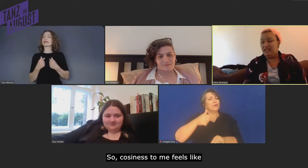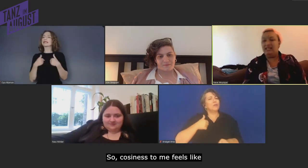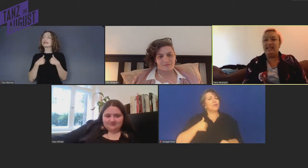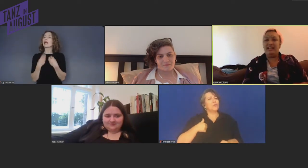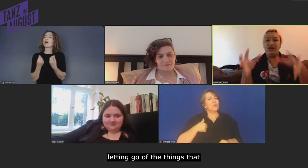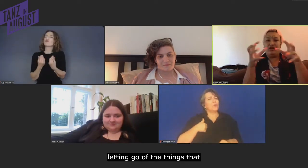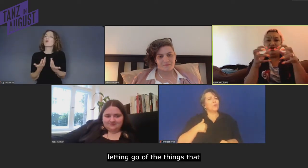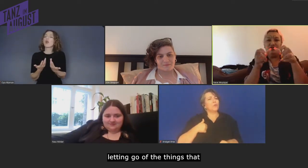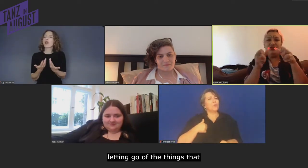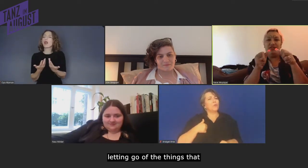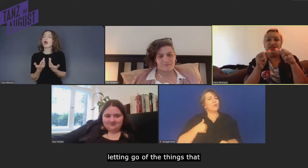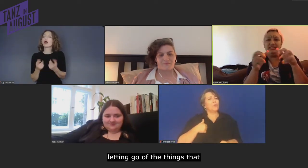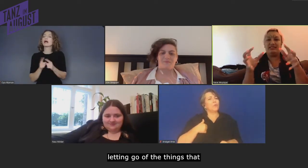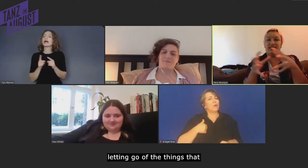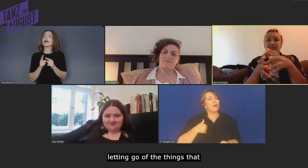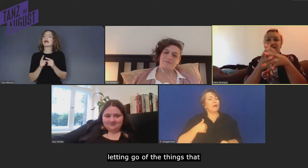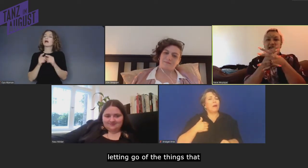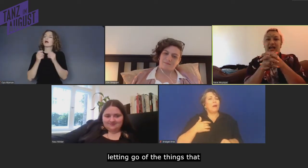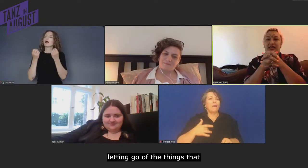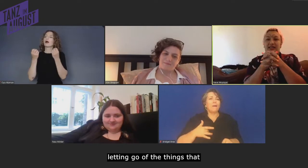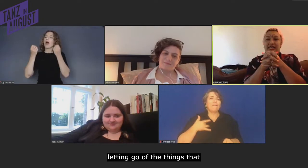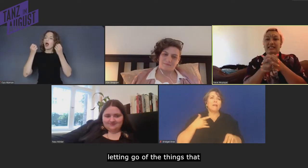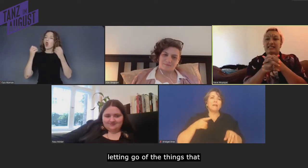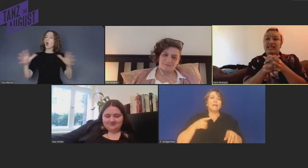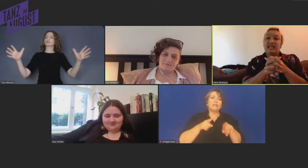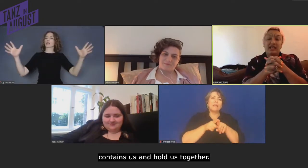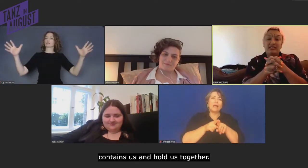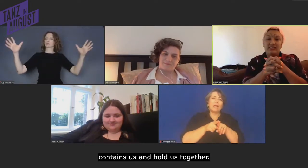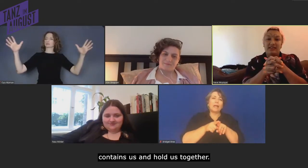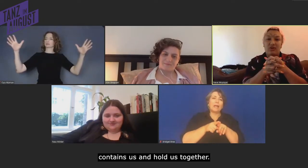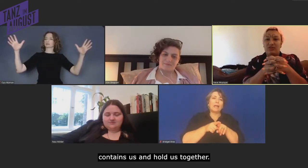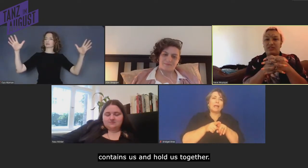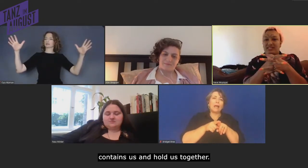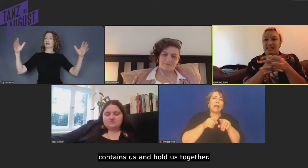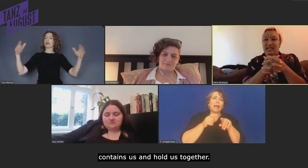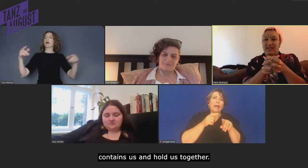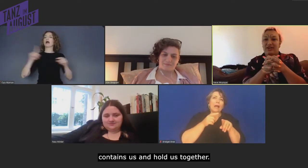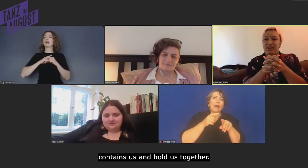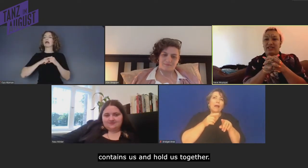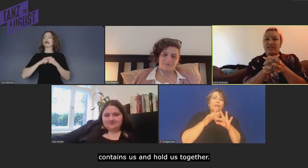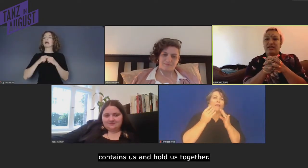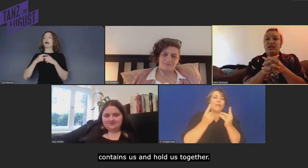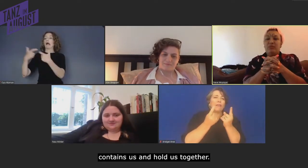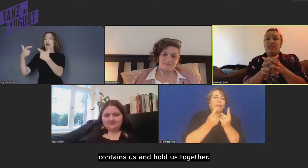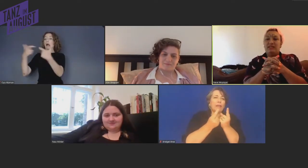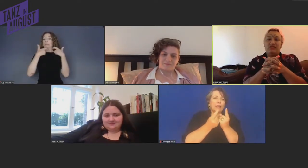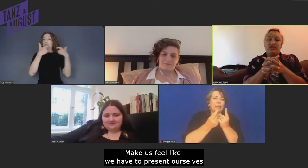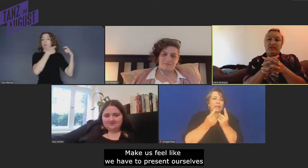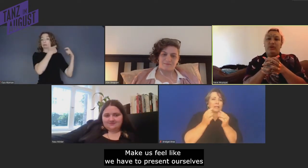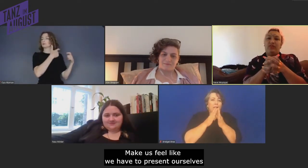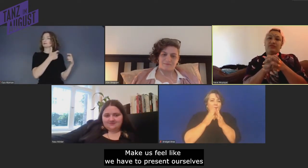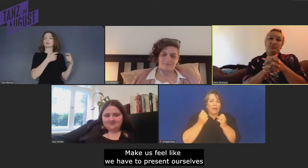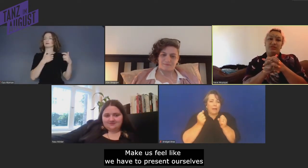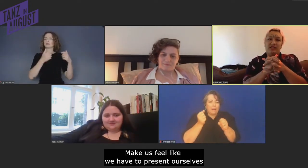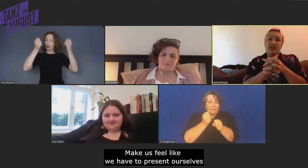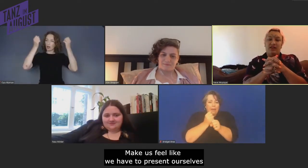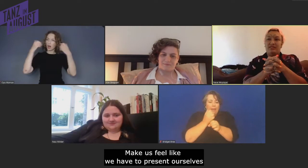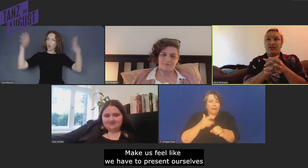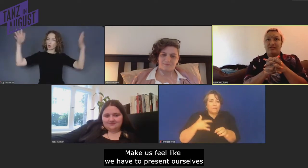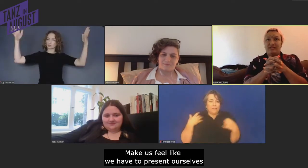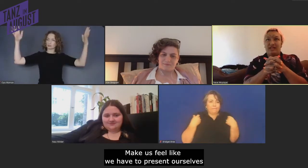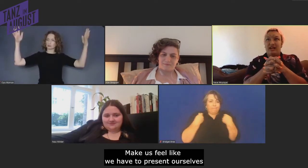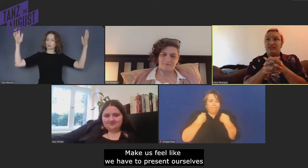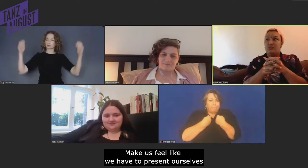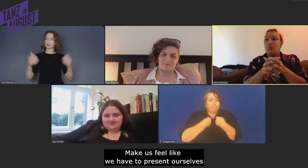a letting go of these things that contain us and hold us together and make us feel like we have to present